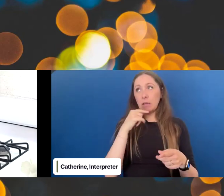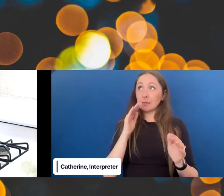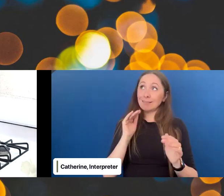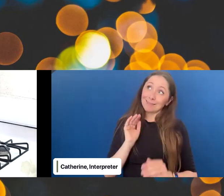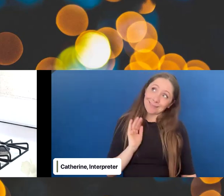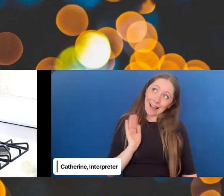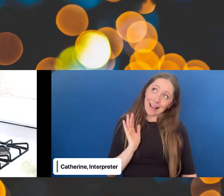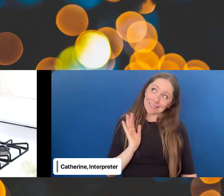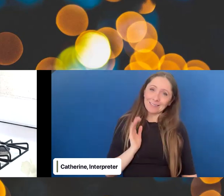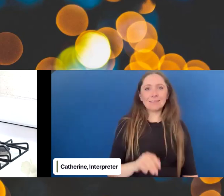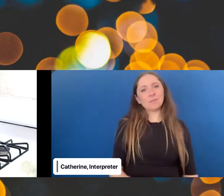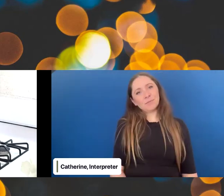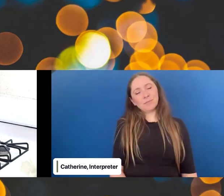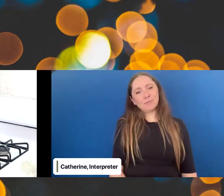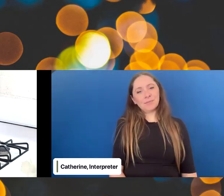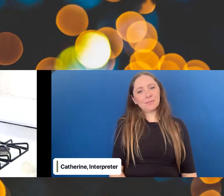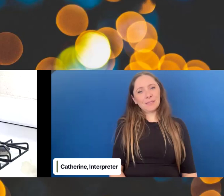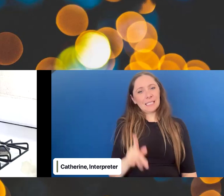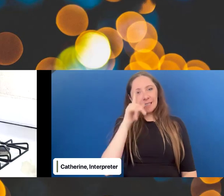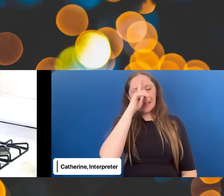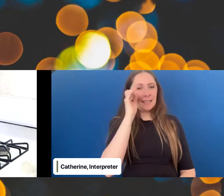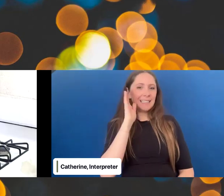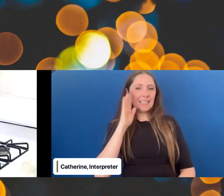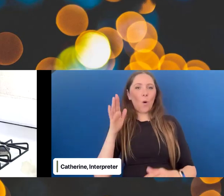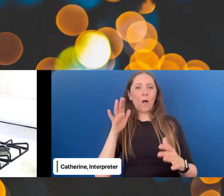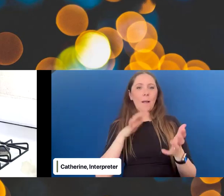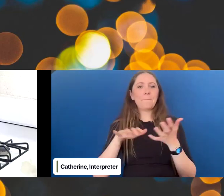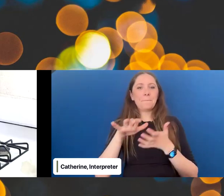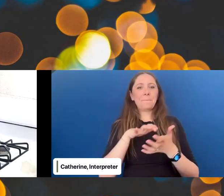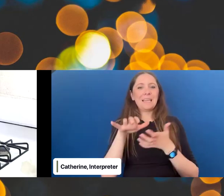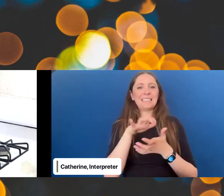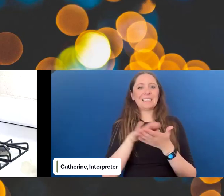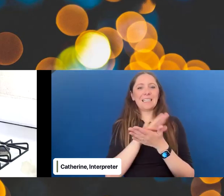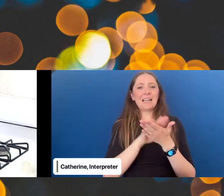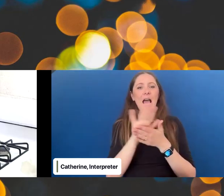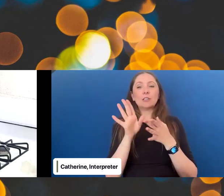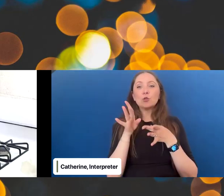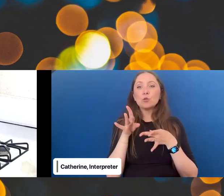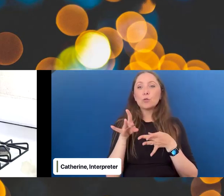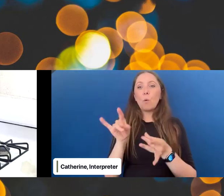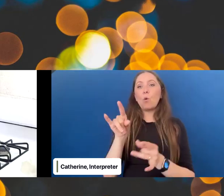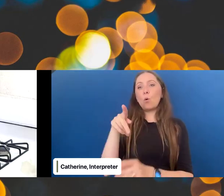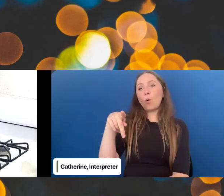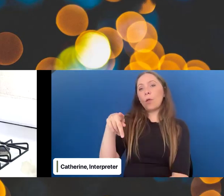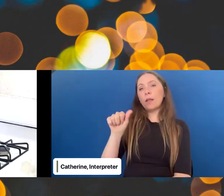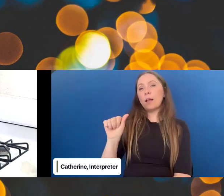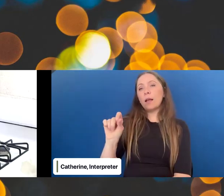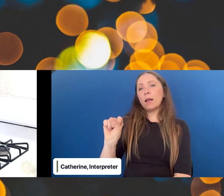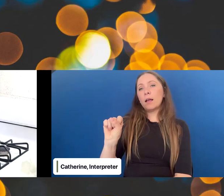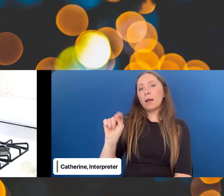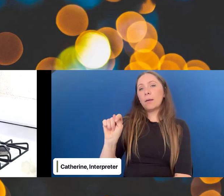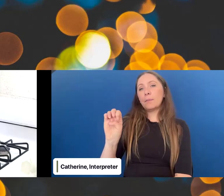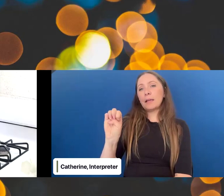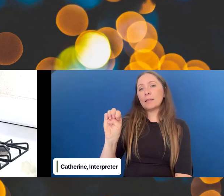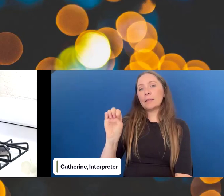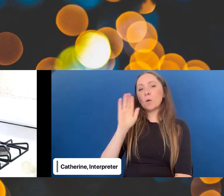tight. Because it's gonna come together as a kind of nice and smooth paste. And you'll notice that